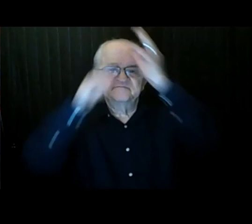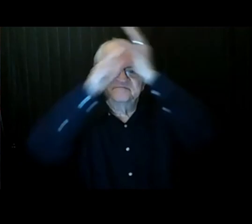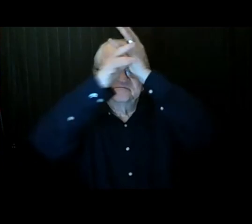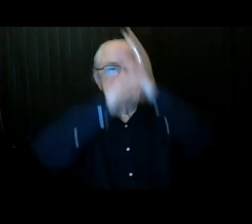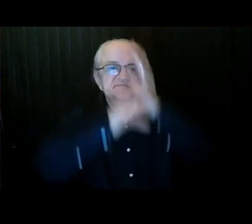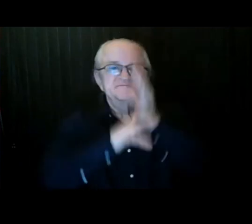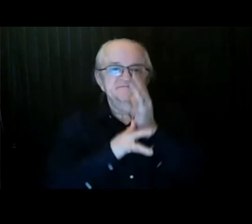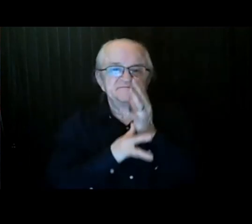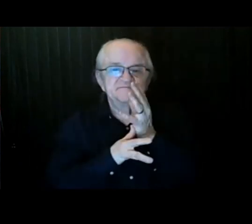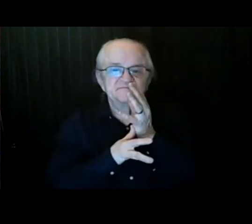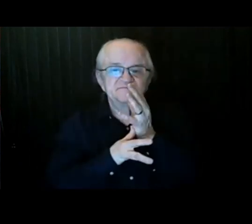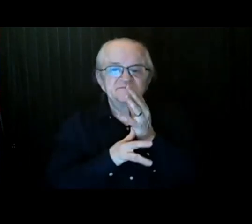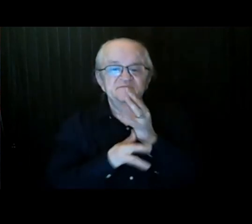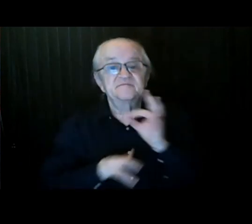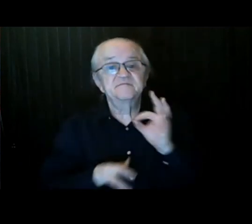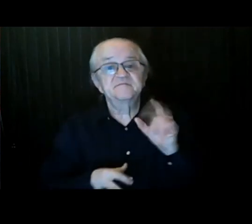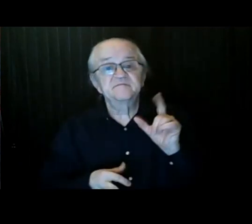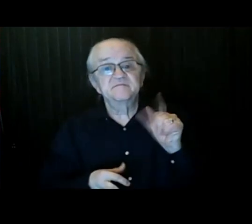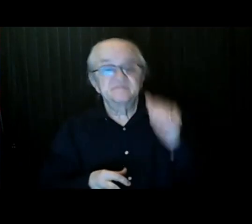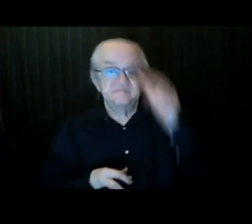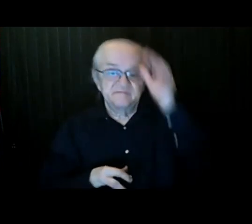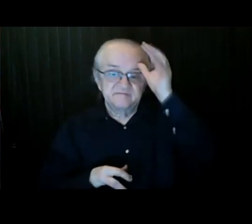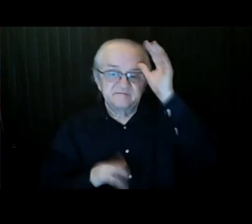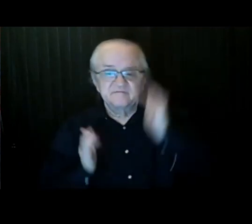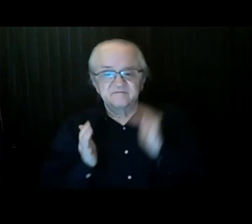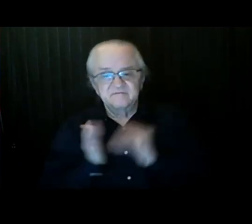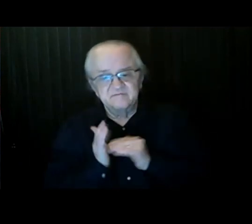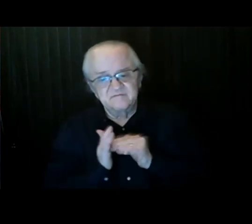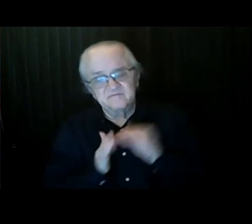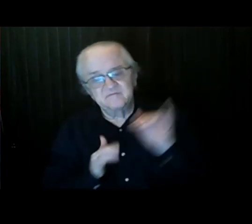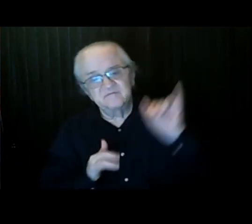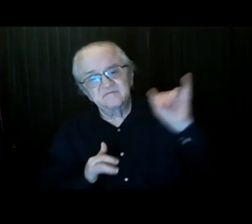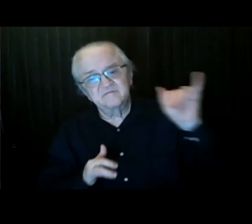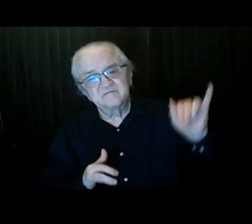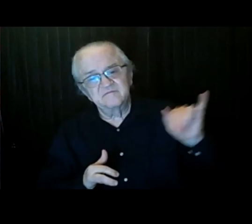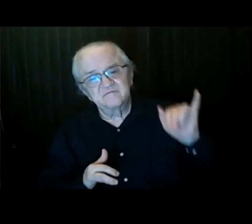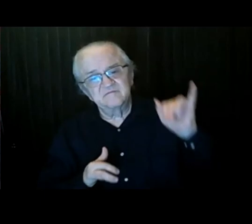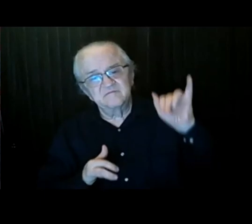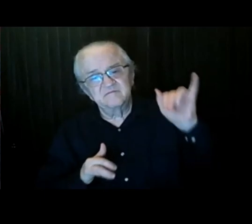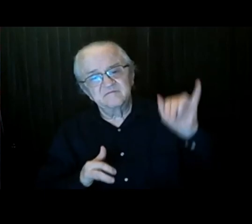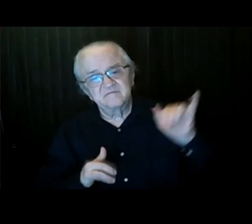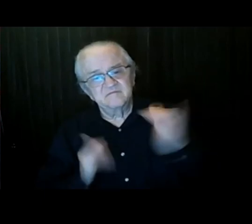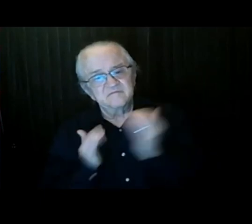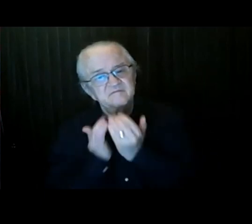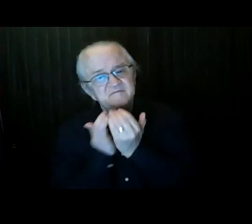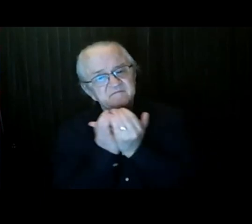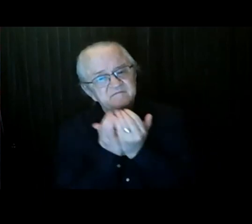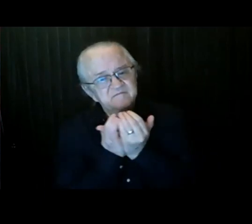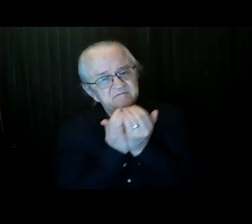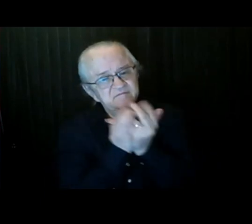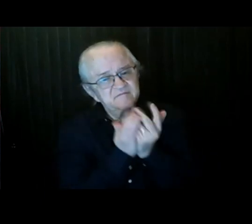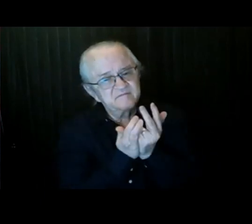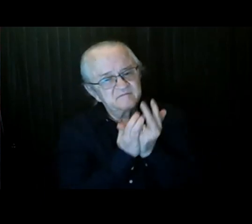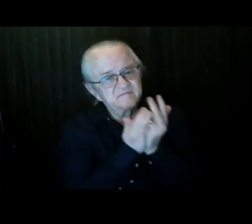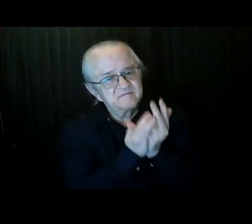In Florida, my dad was often not home because he was out to sea on this big giant ship tracking the